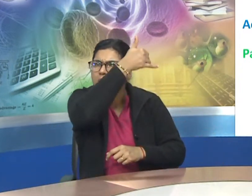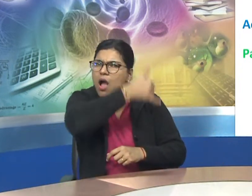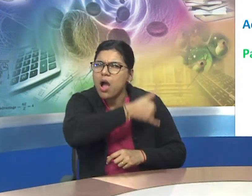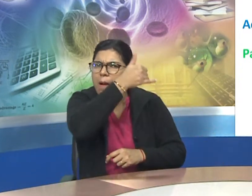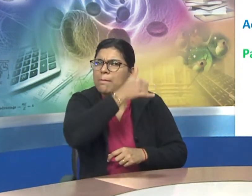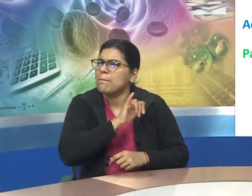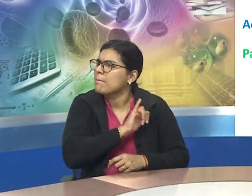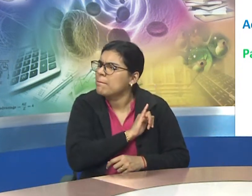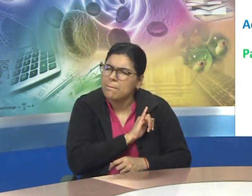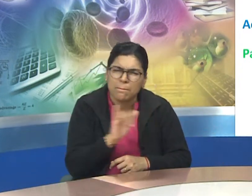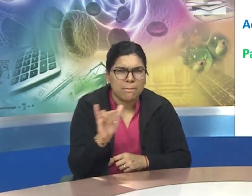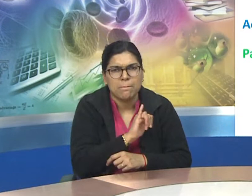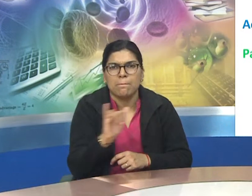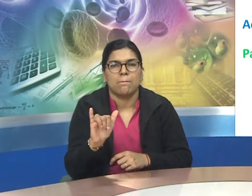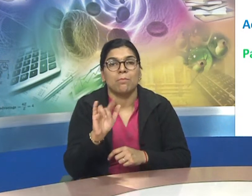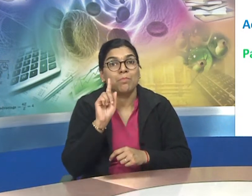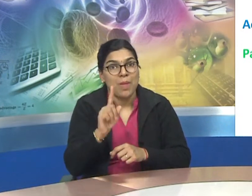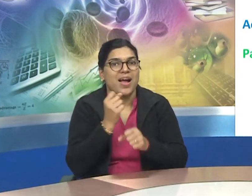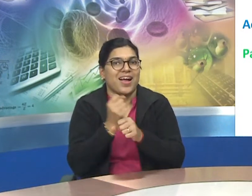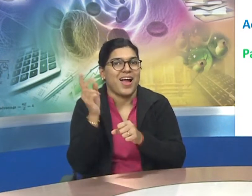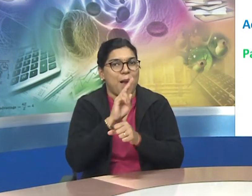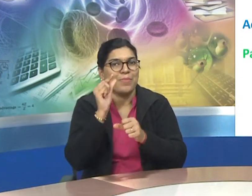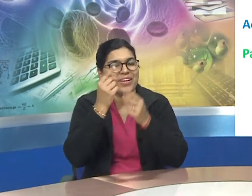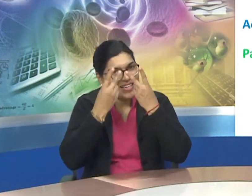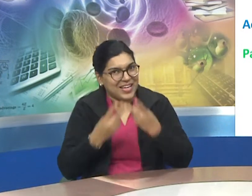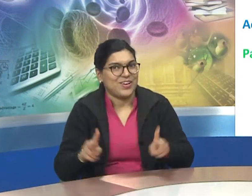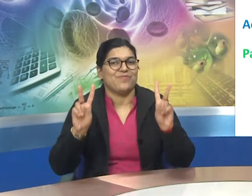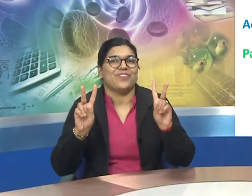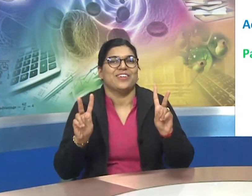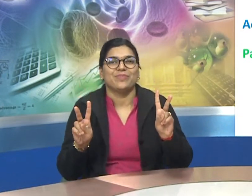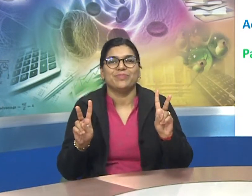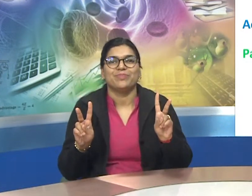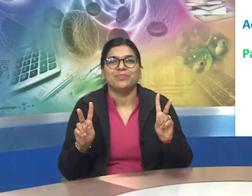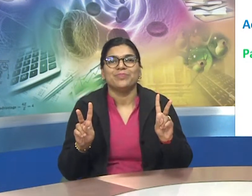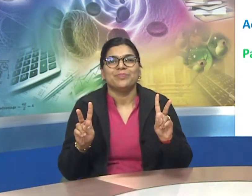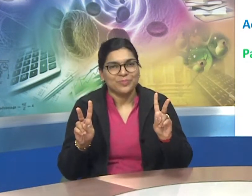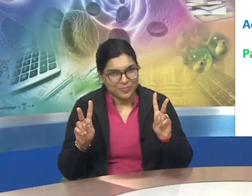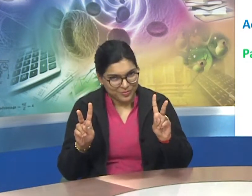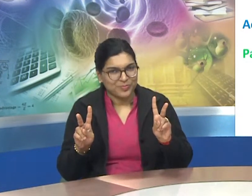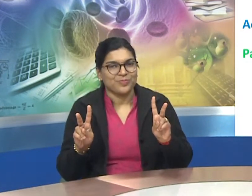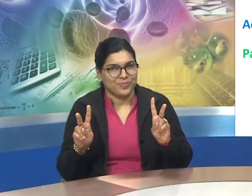here. The meaning is same, but the grammar is different.